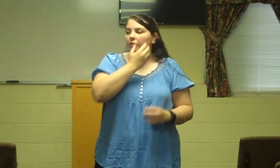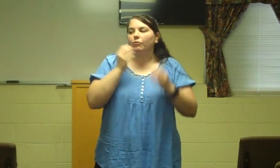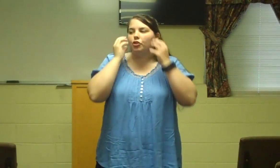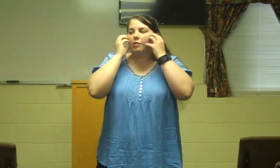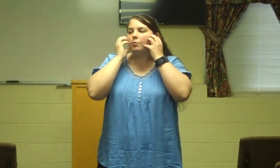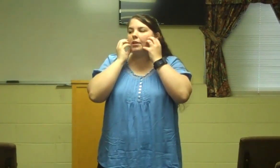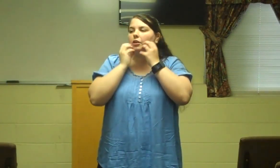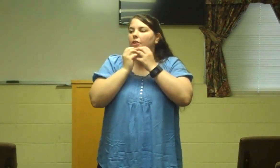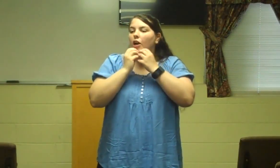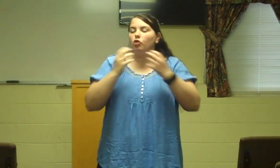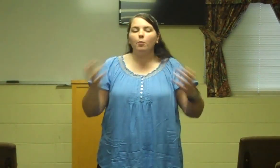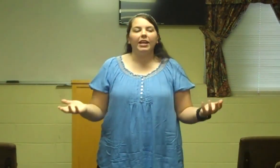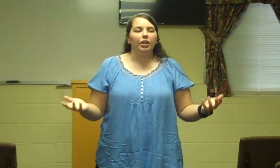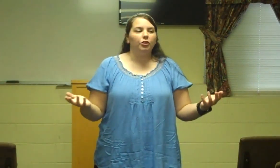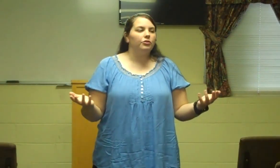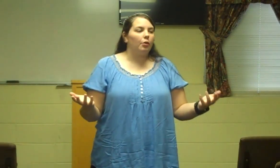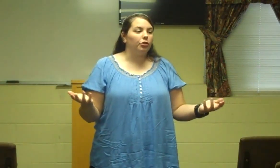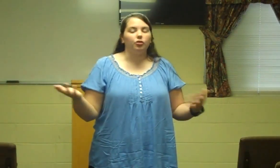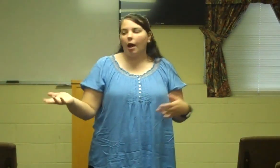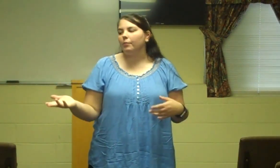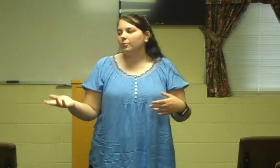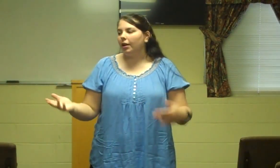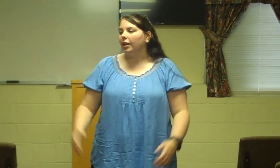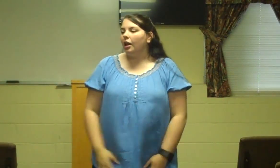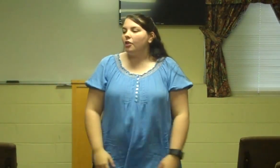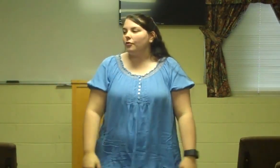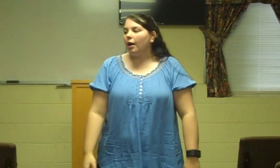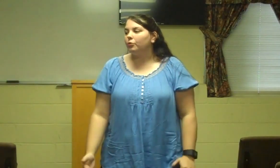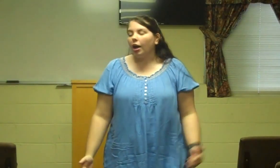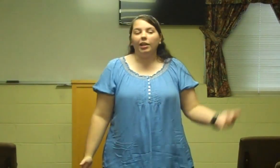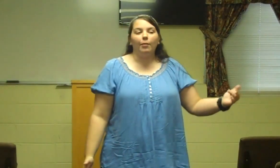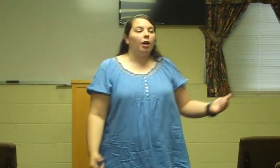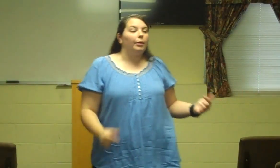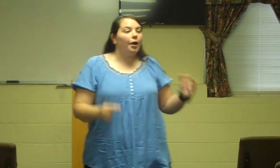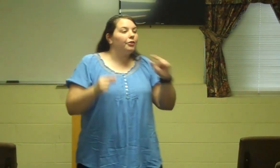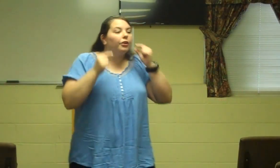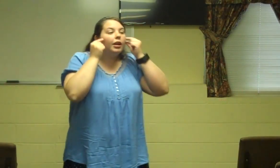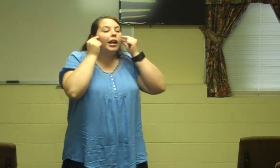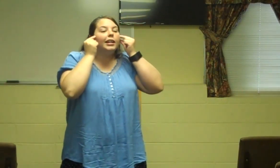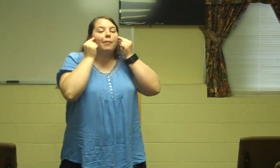if you're talking about a beard, normally you use that when you're describing somebody. So if I'm talking about my brother, and he might